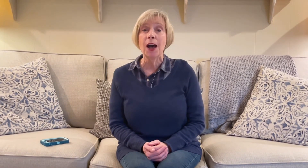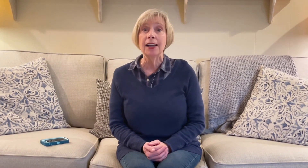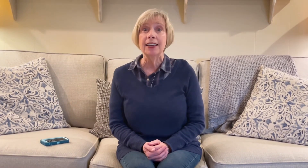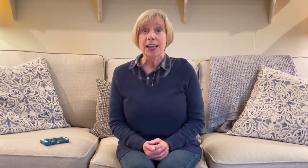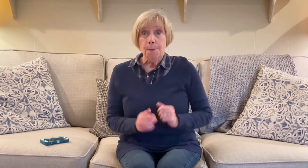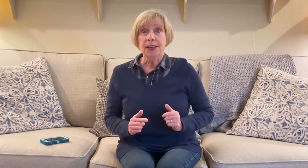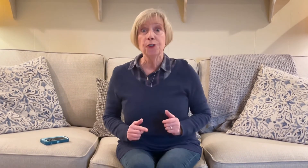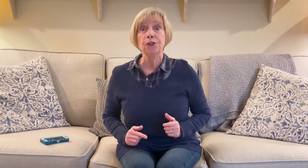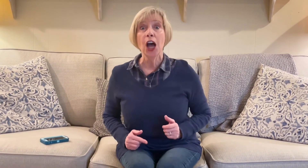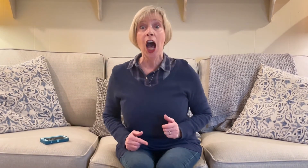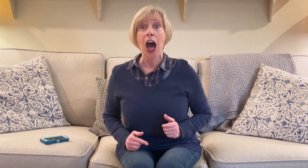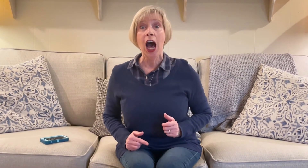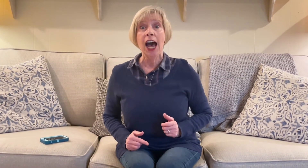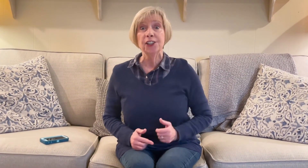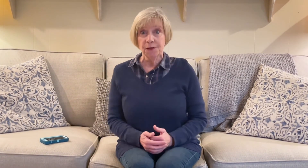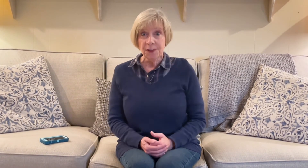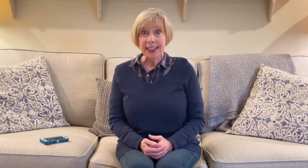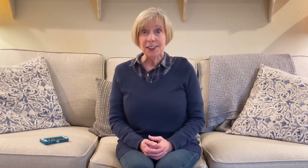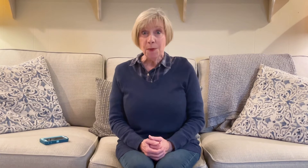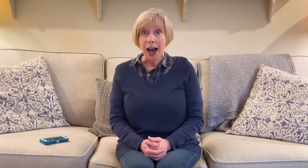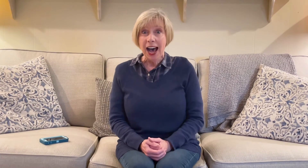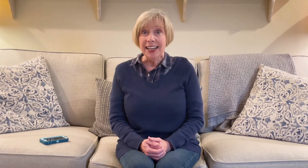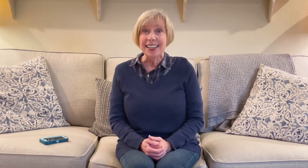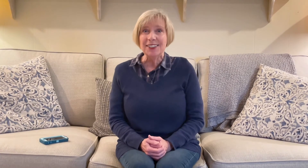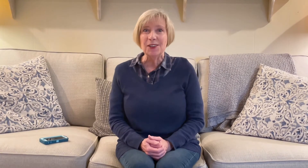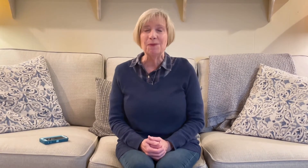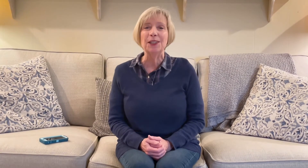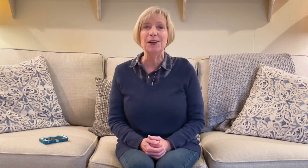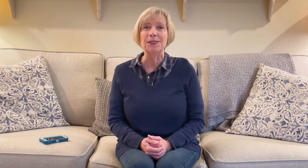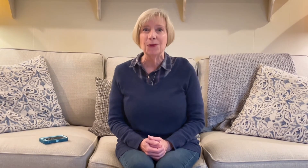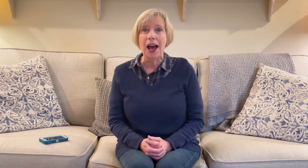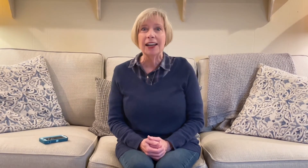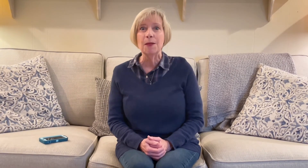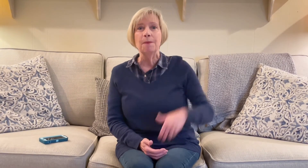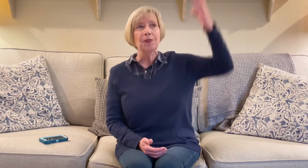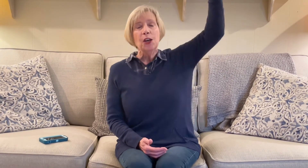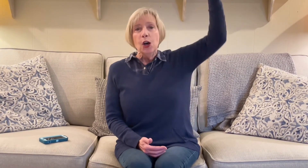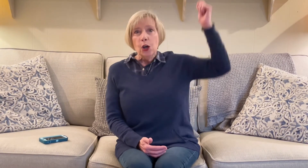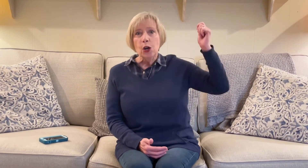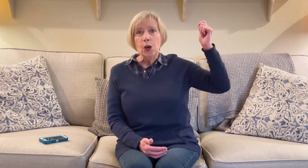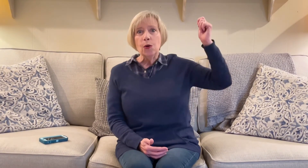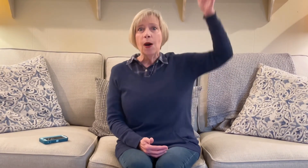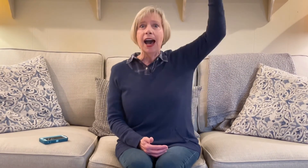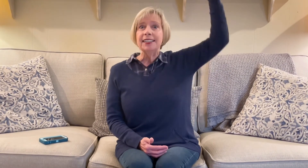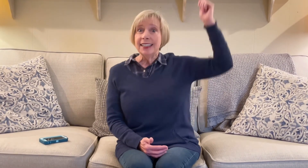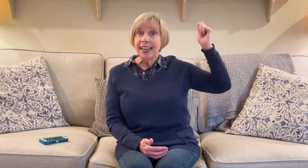truck. Mr. Josh fixed my little blue truck. Boo-wa